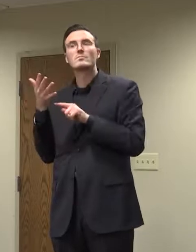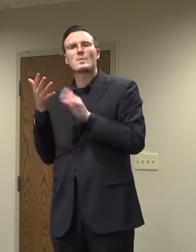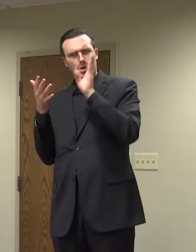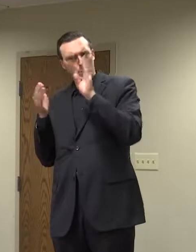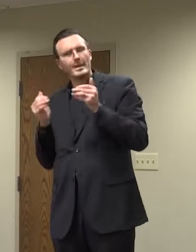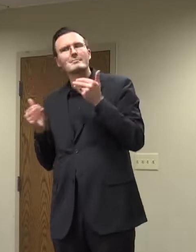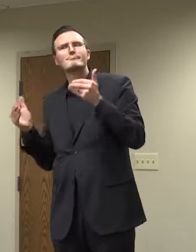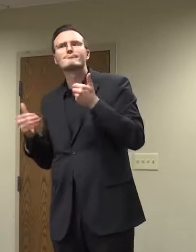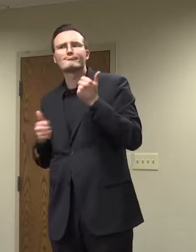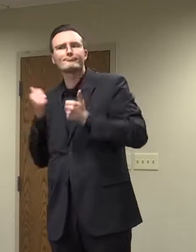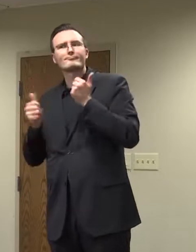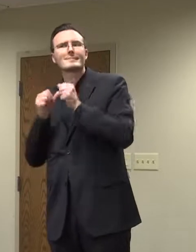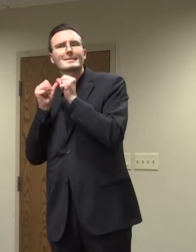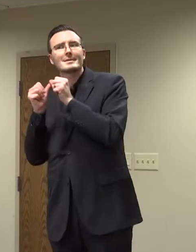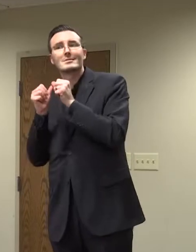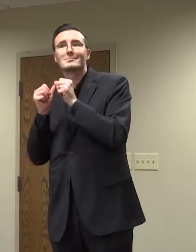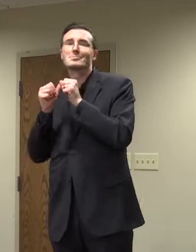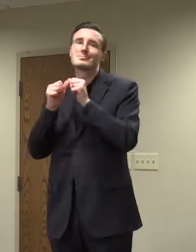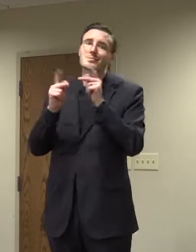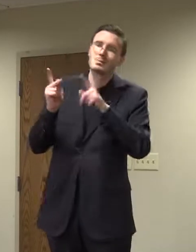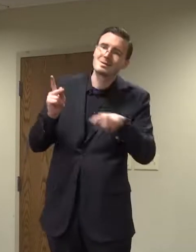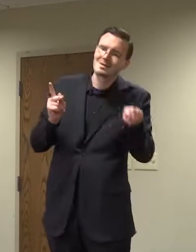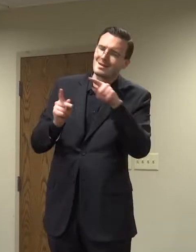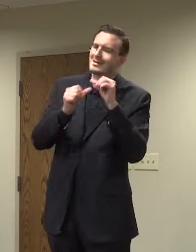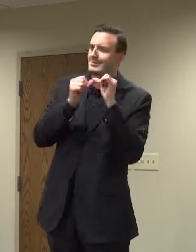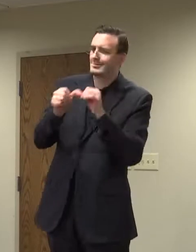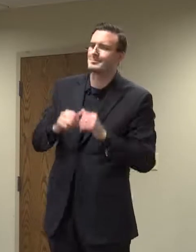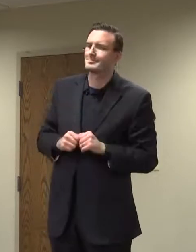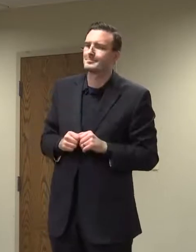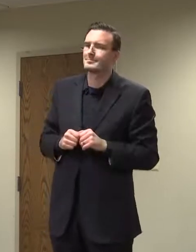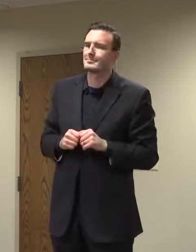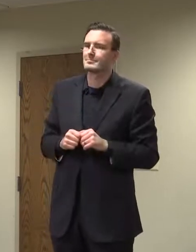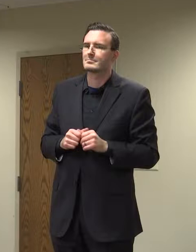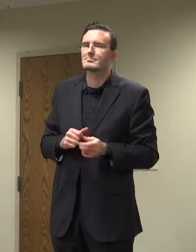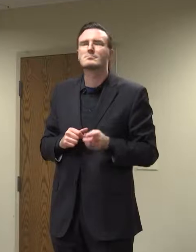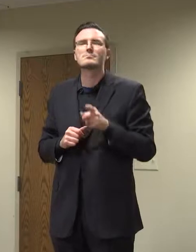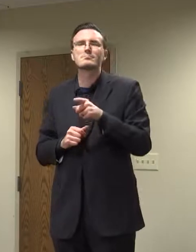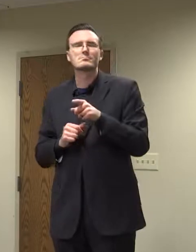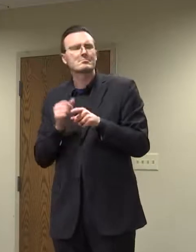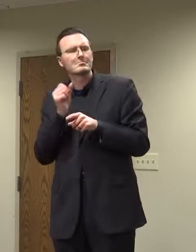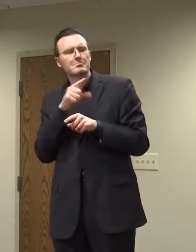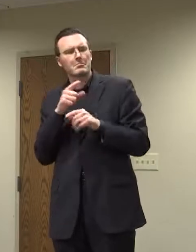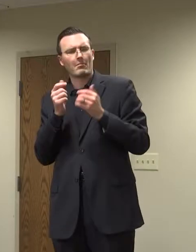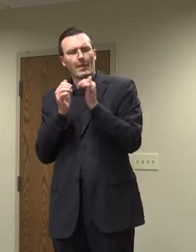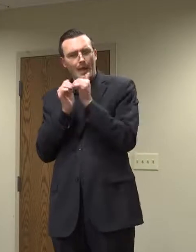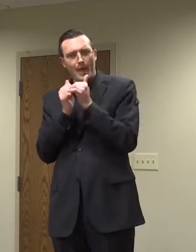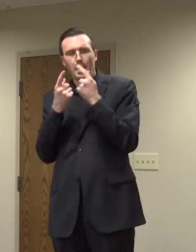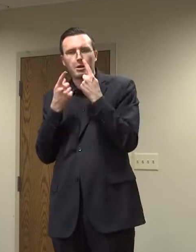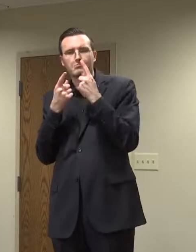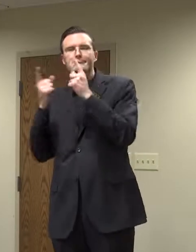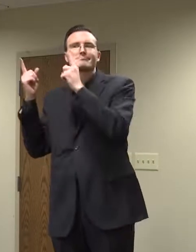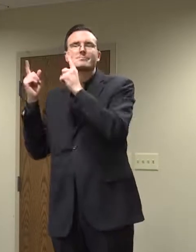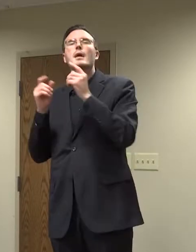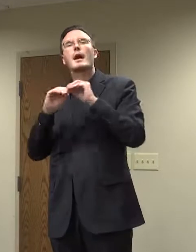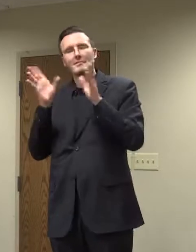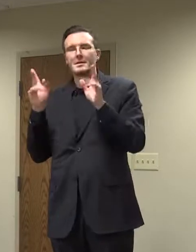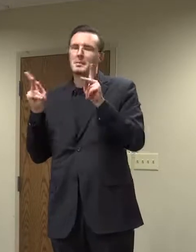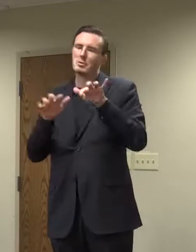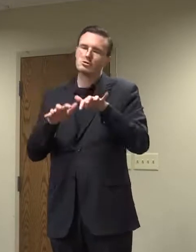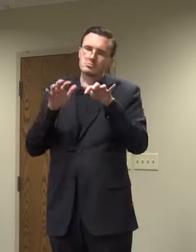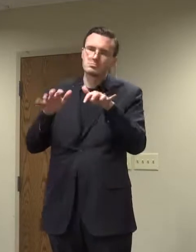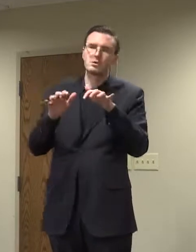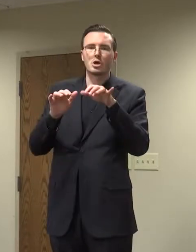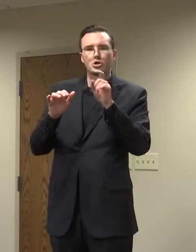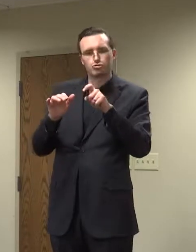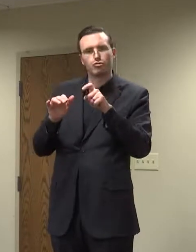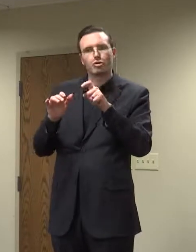well. Is it more people conducting the contact tracing that might help on your end? I mean, obviously you're asking for the public to